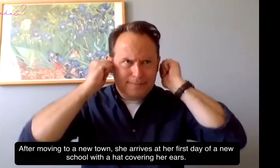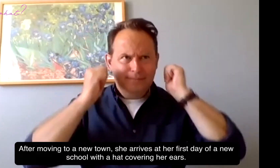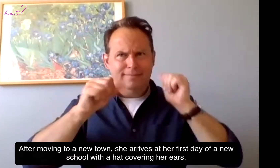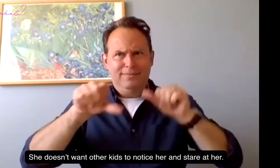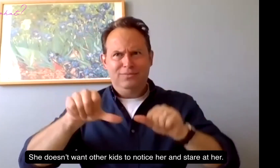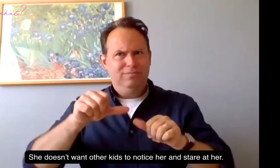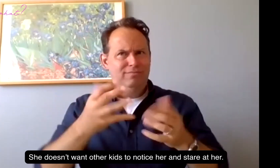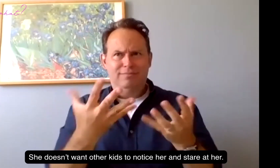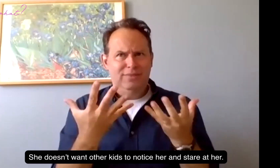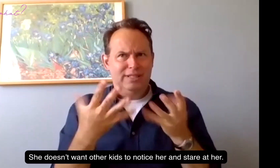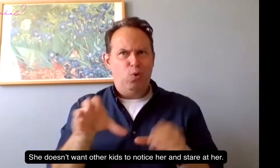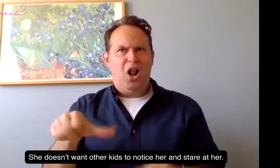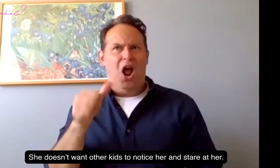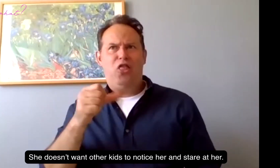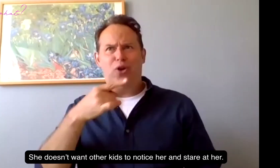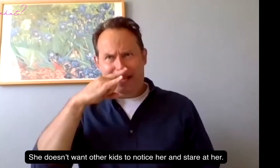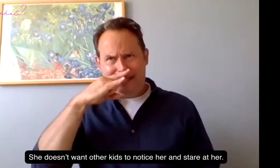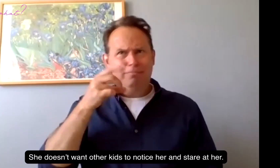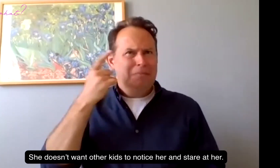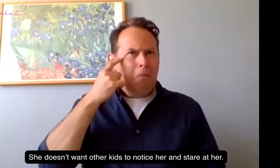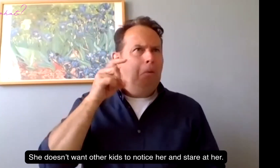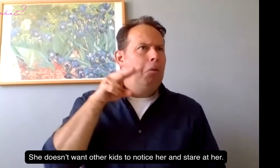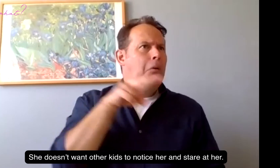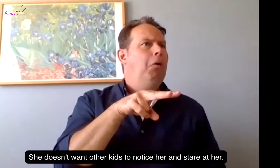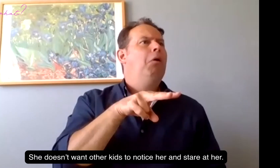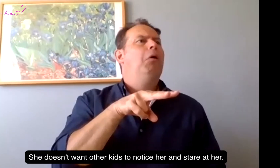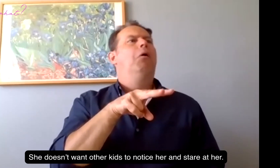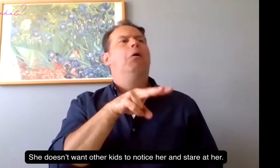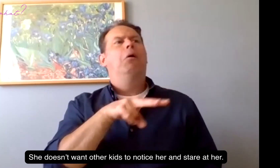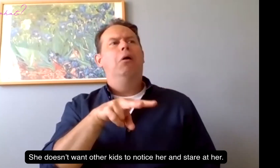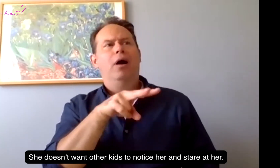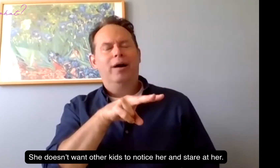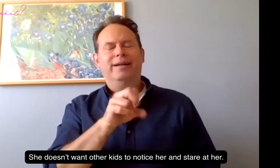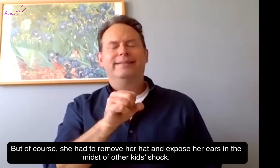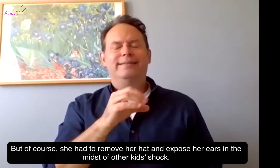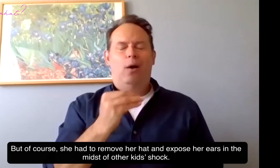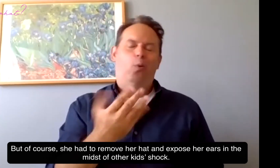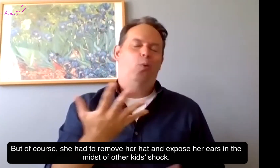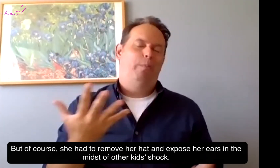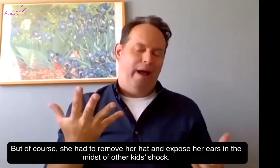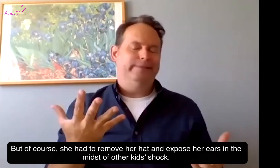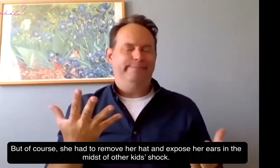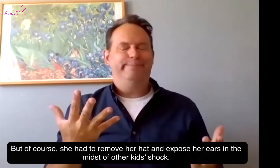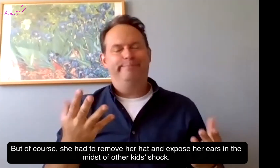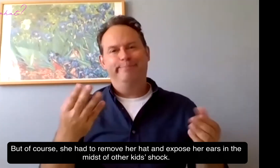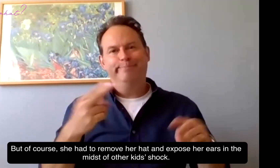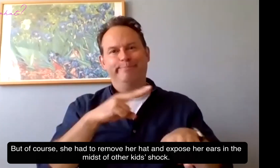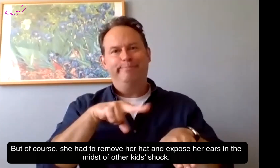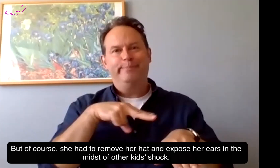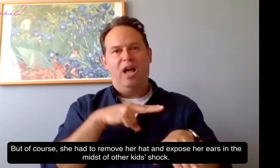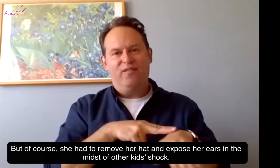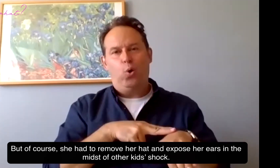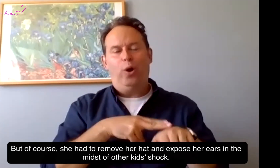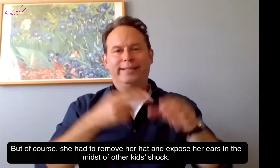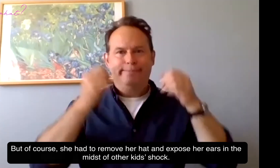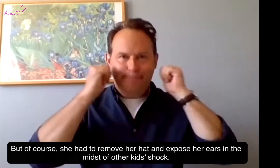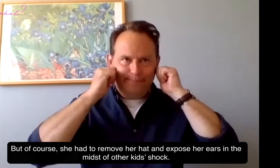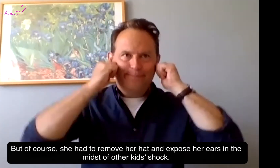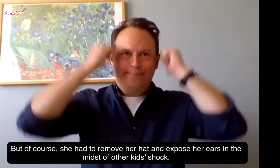covering her ears. She doesn't want other kids to notice her and stare at her. But, of course, she has